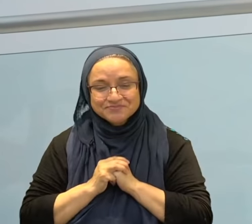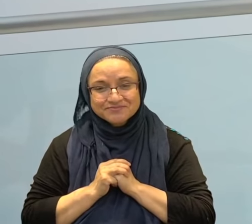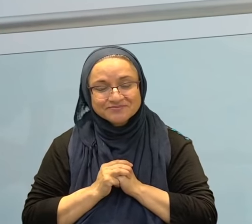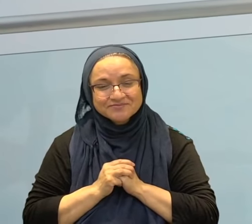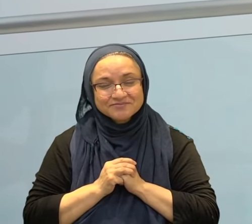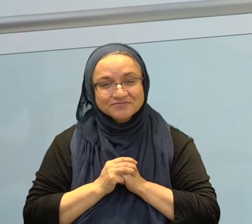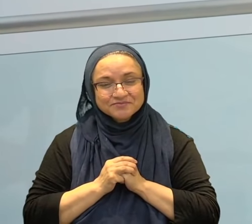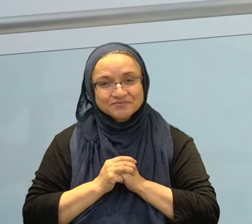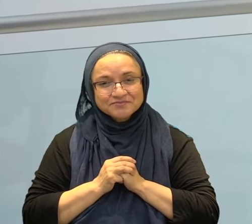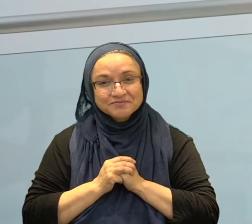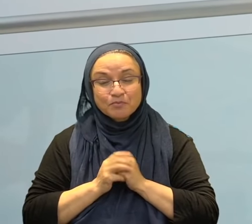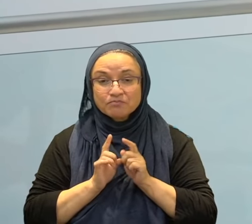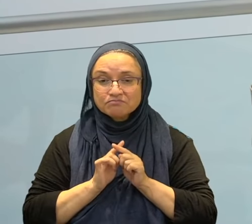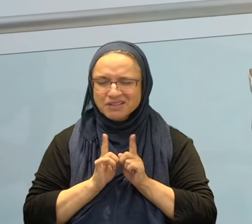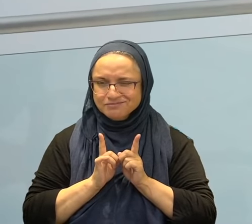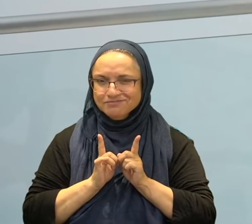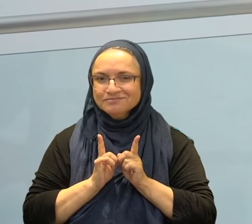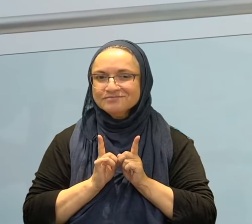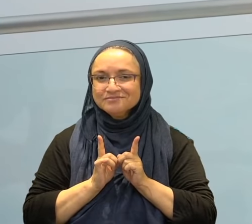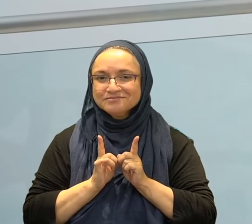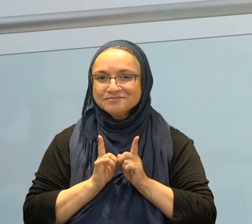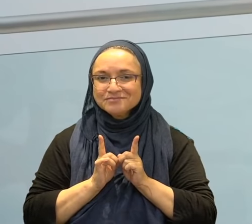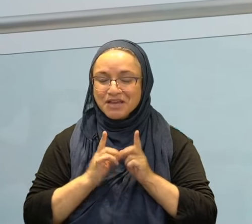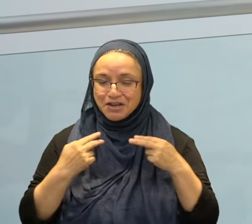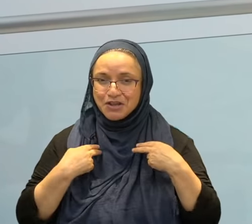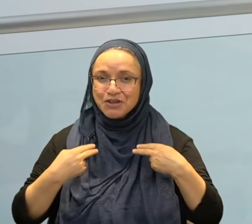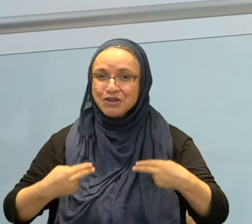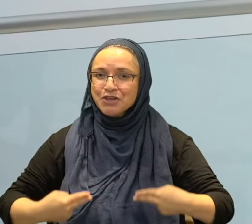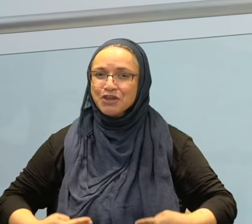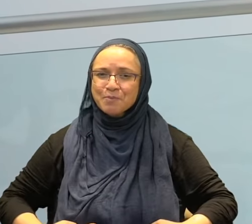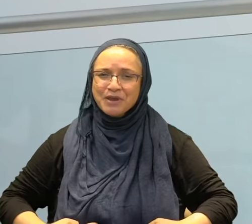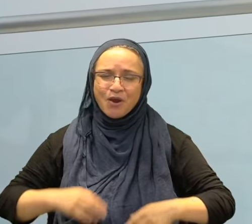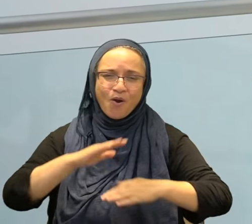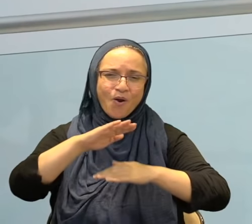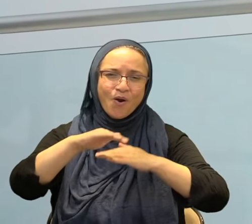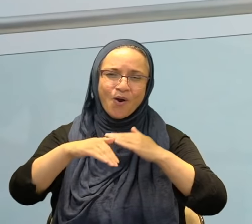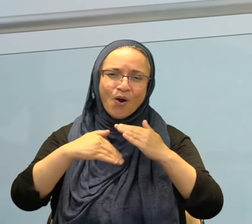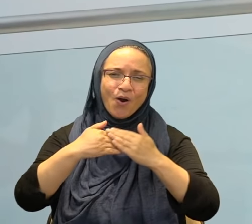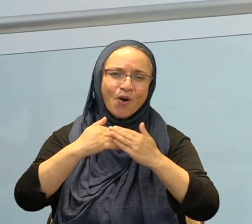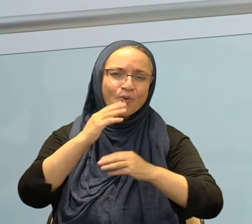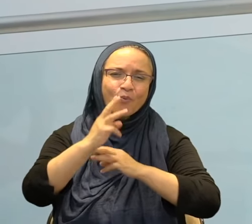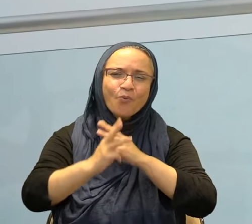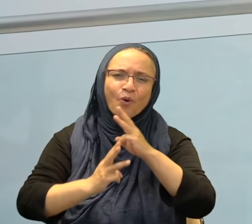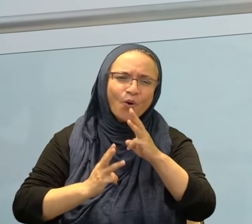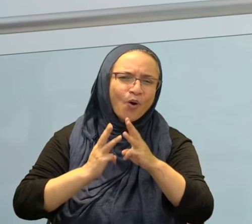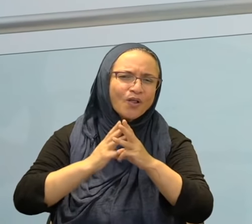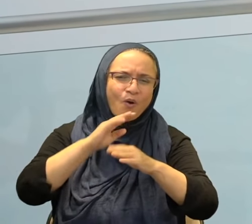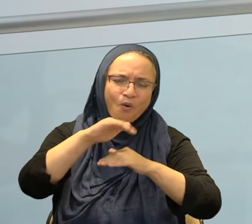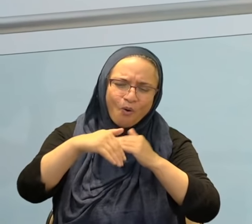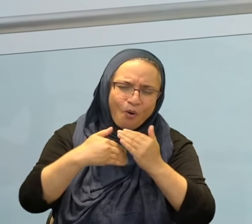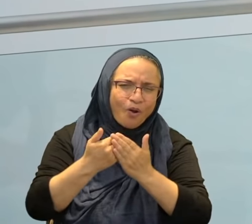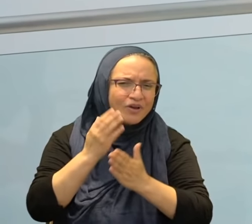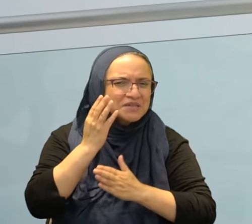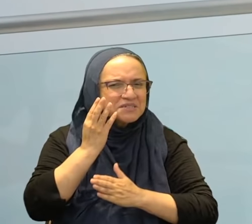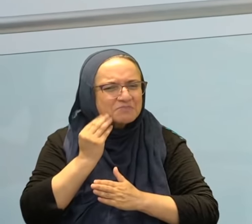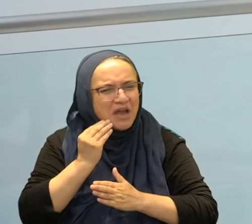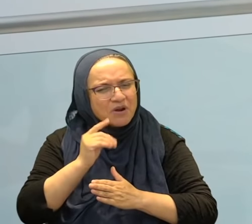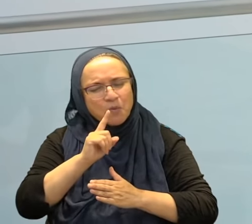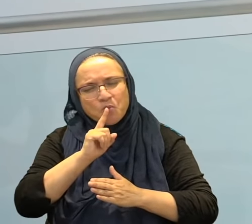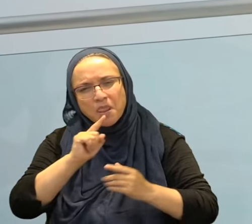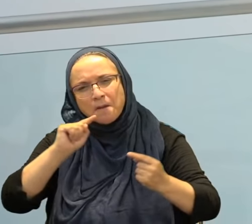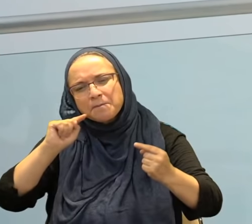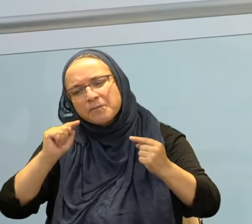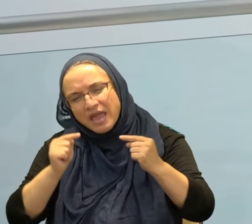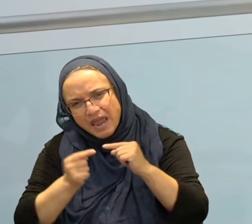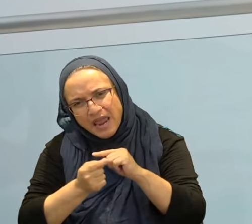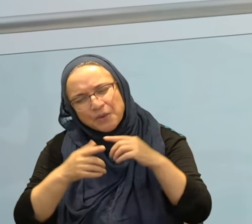relate to. But that unique reward, that unique place. And I want to end this because I don't want